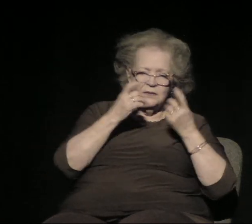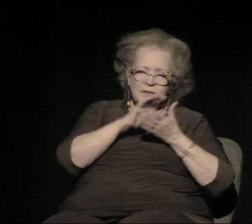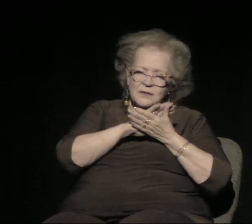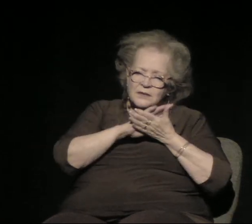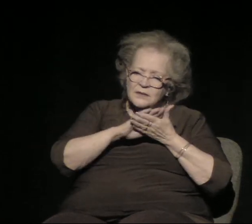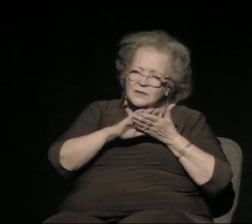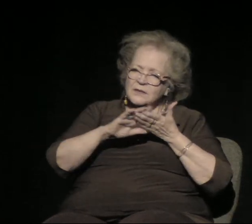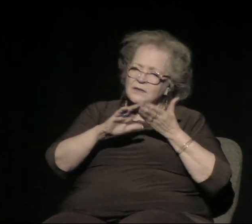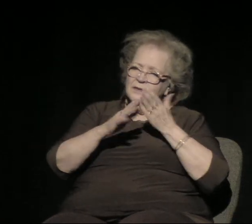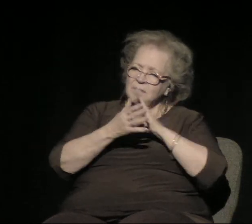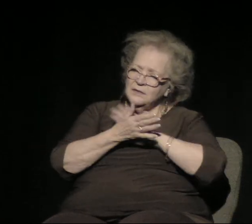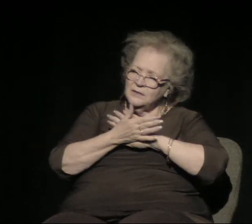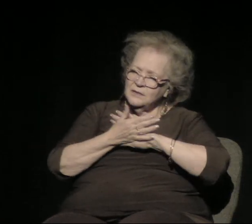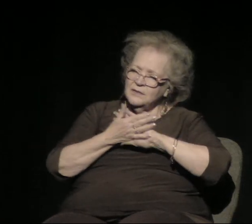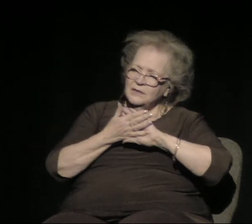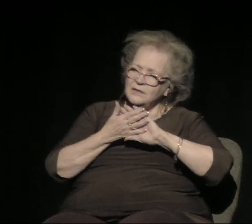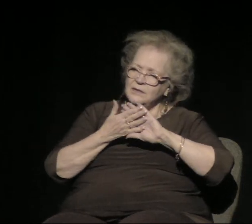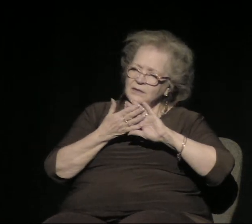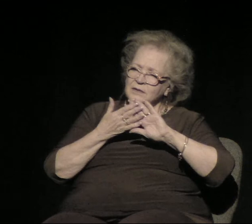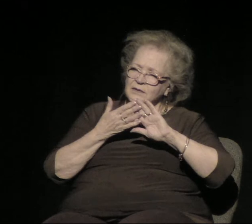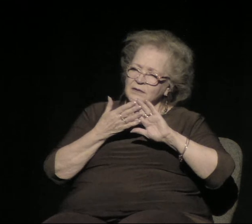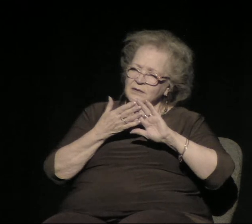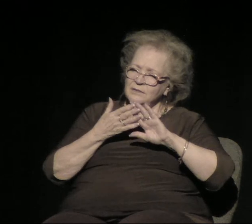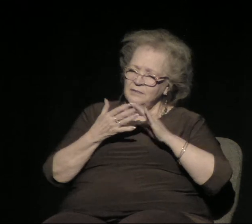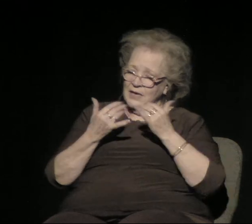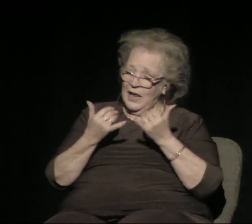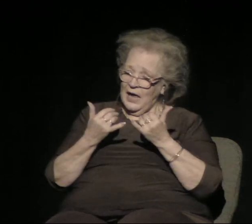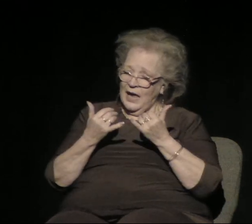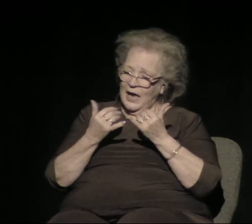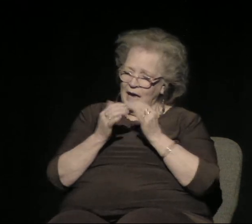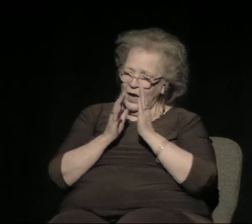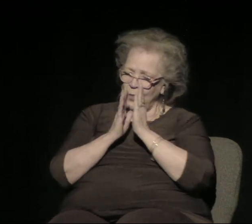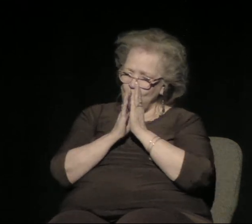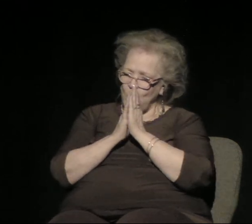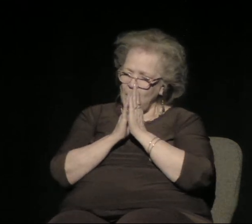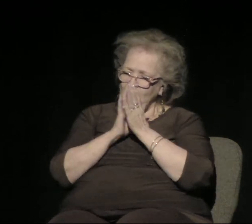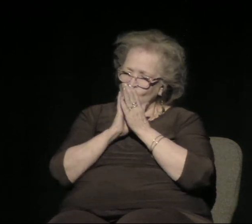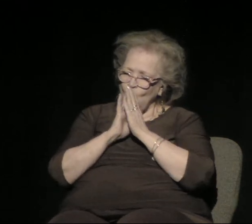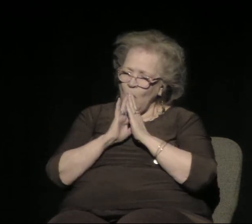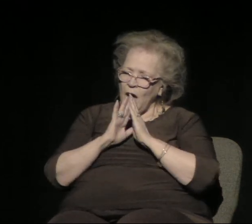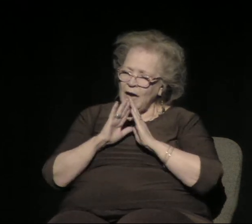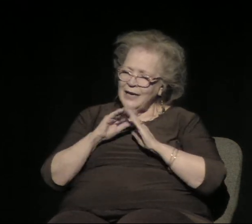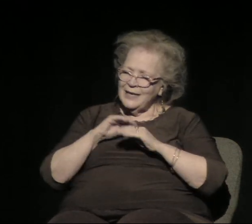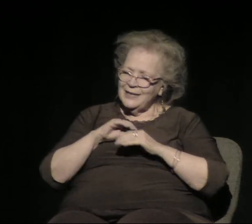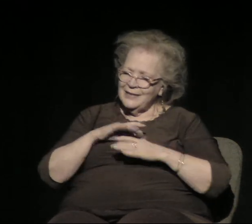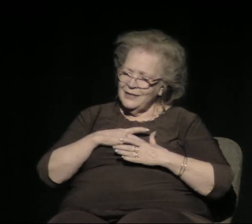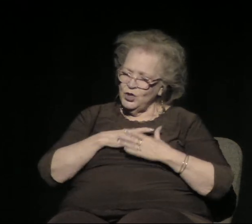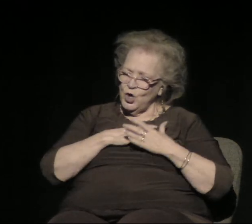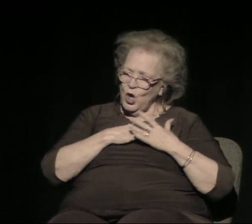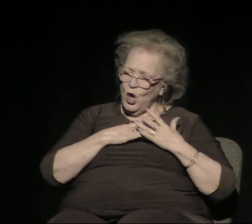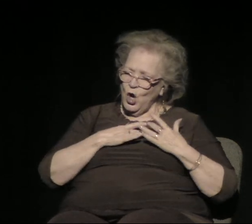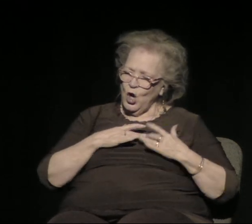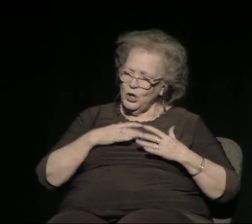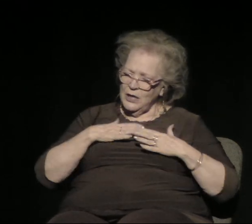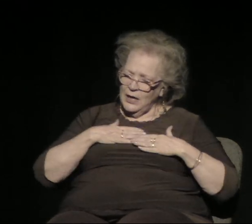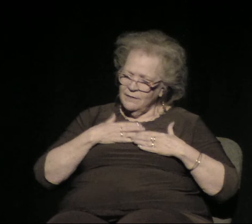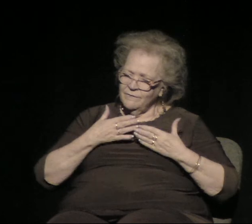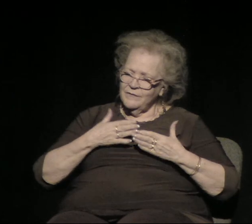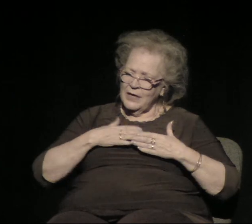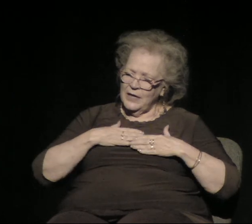sin. So now take some time just between you and the Lord in the quiet of your heart and confess your personal